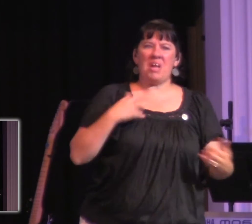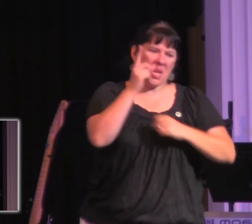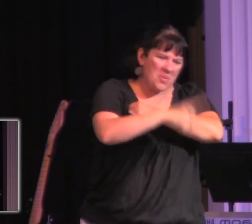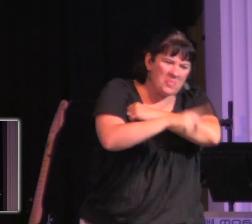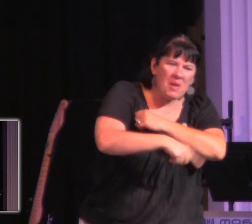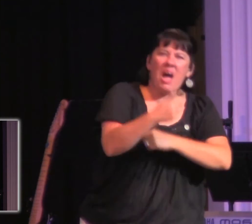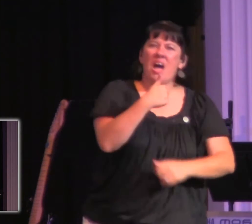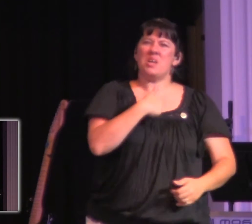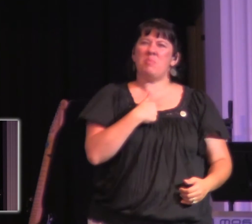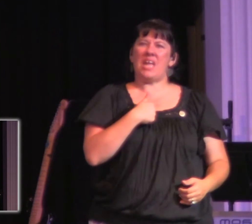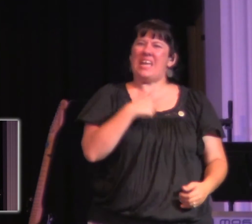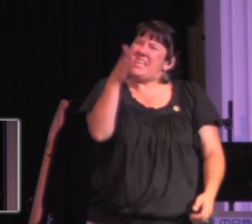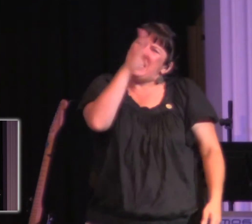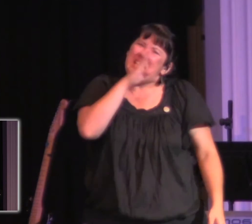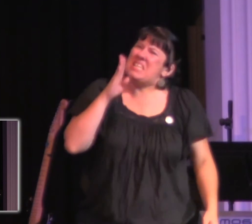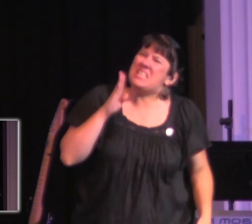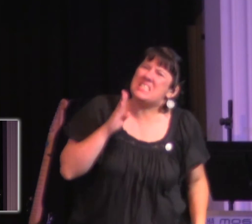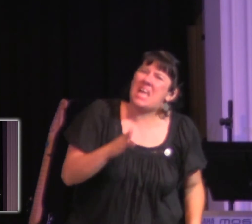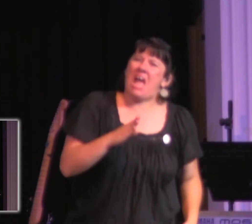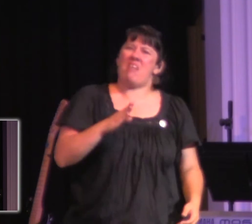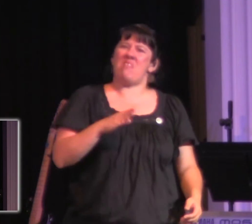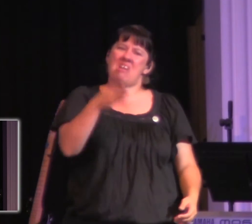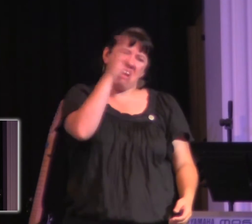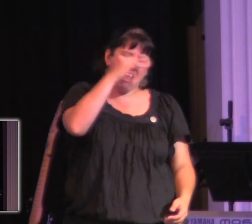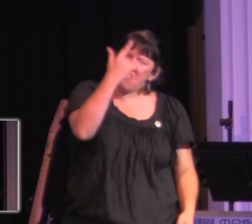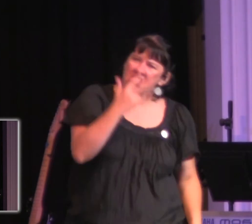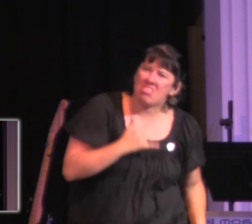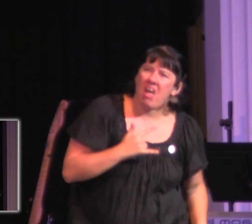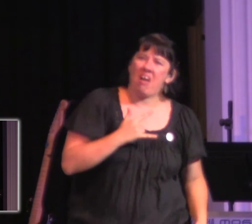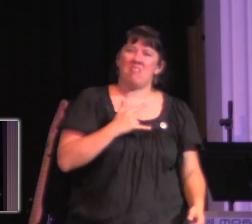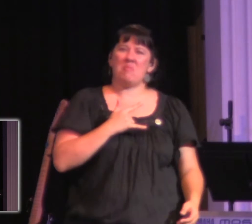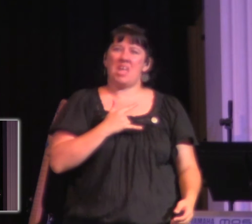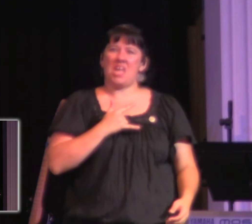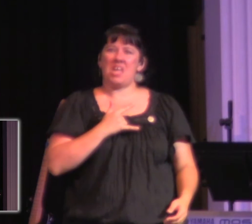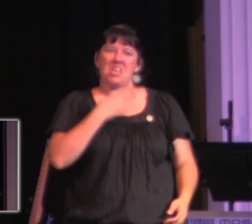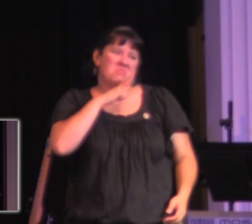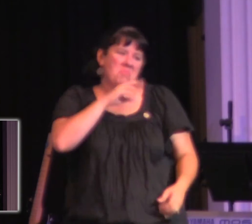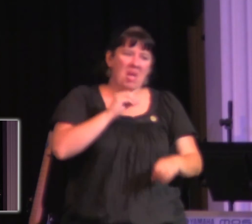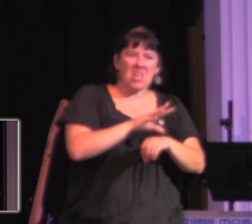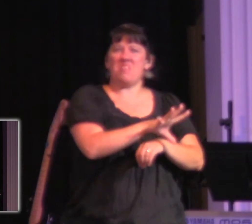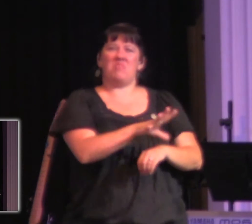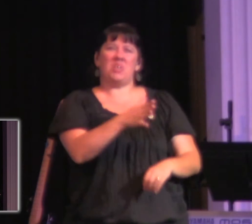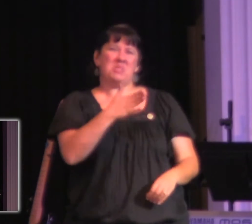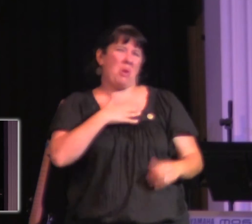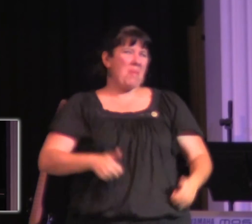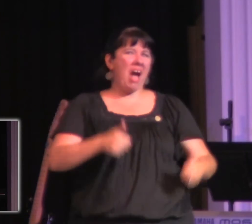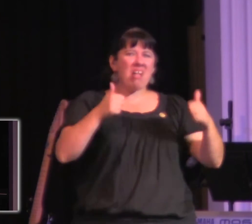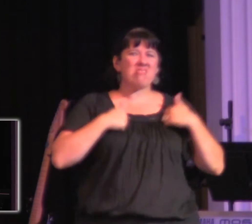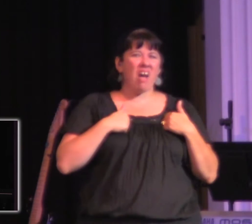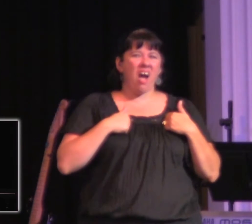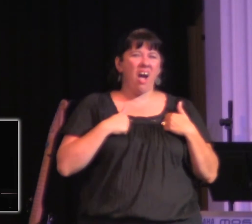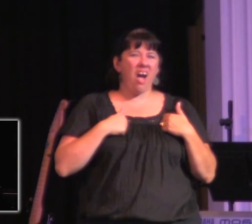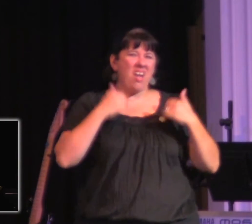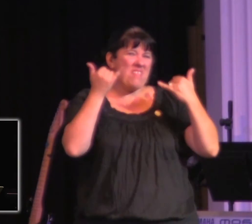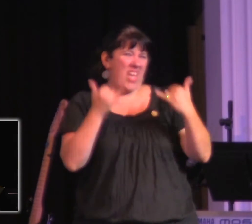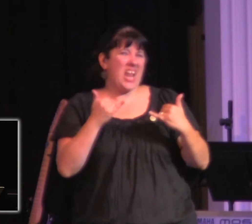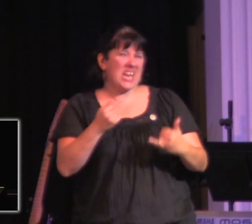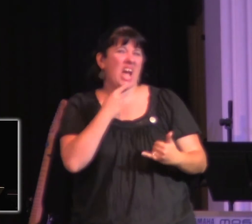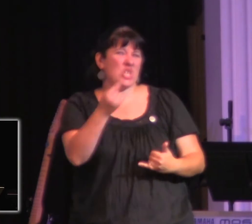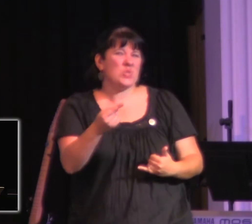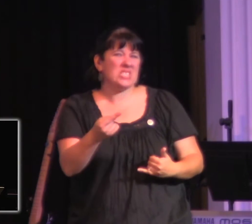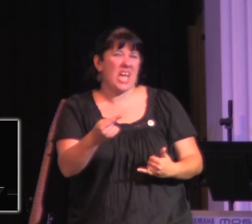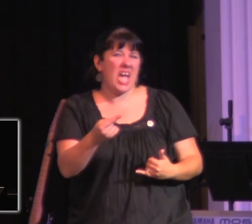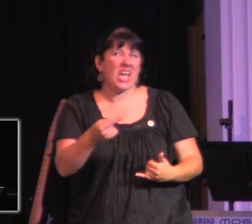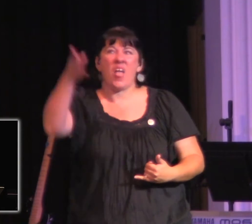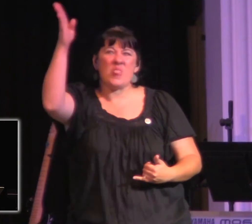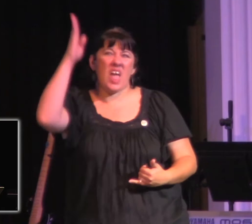He never left me alone. He was such a bad influence in my life. And you're telling me God is like him?